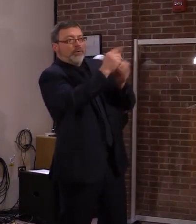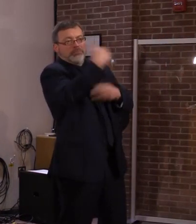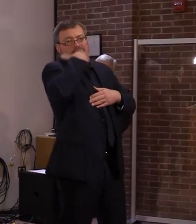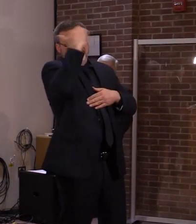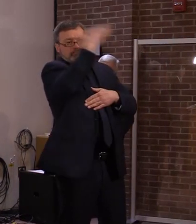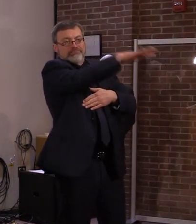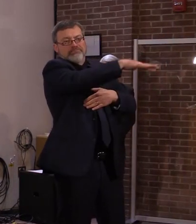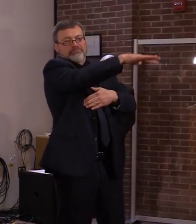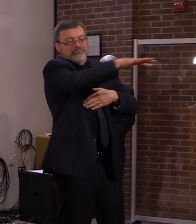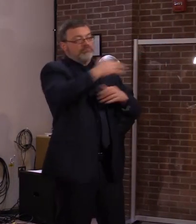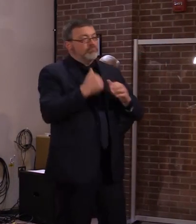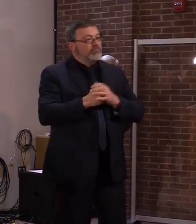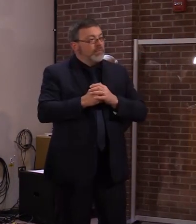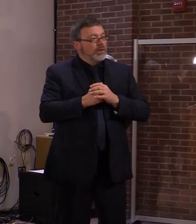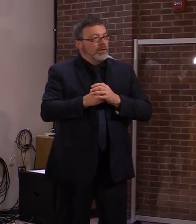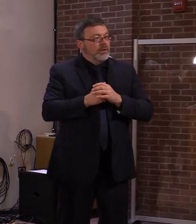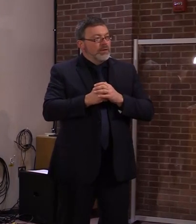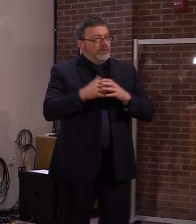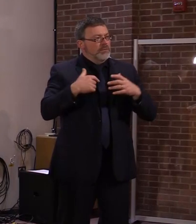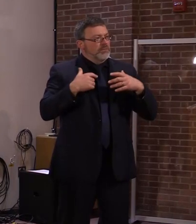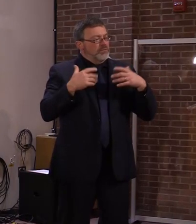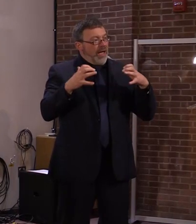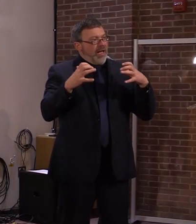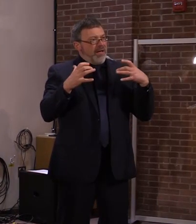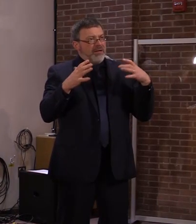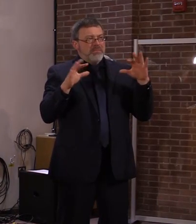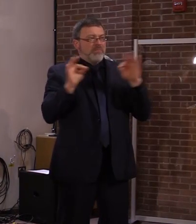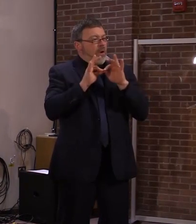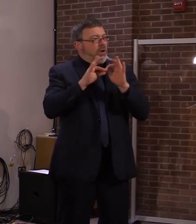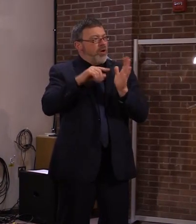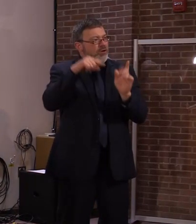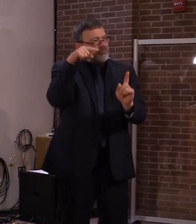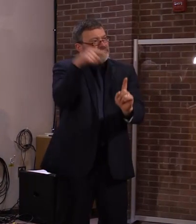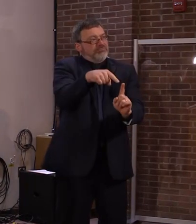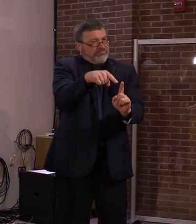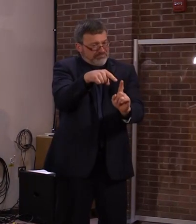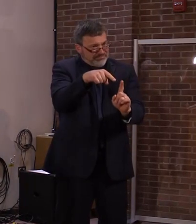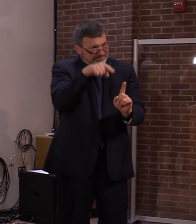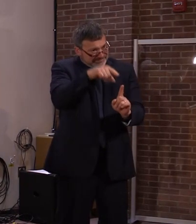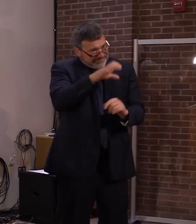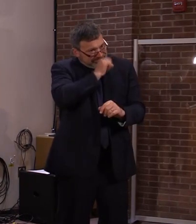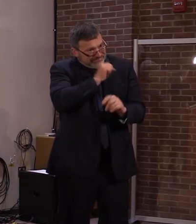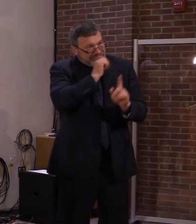we discussed last week, although kids in this age range usually